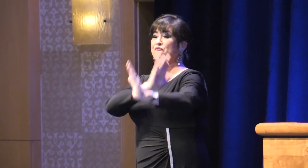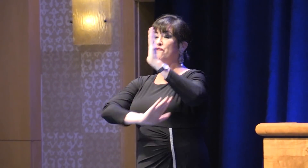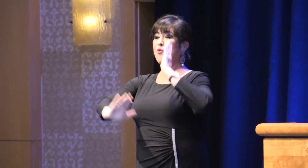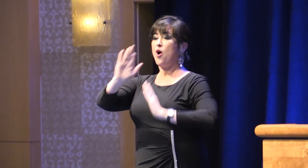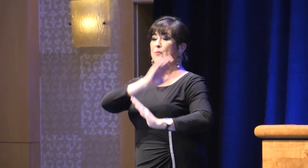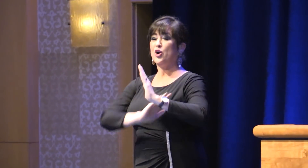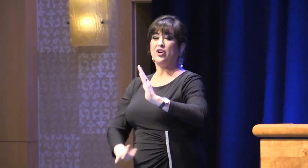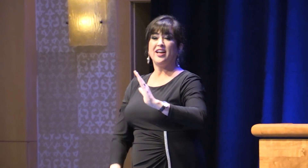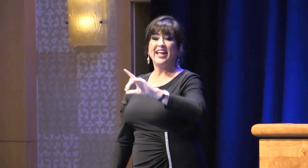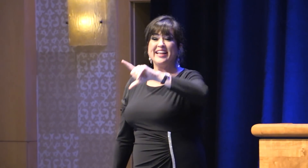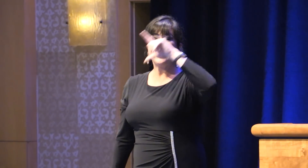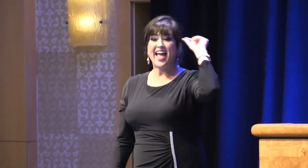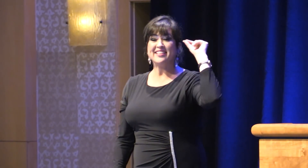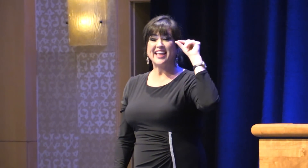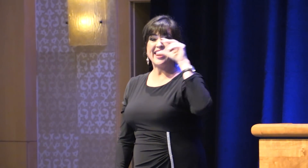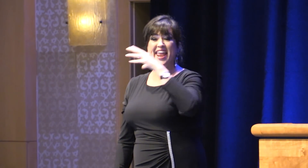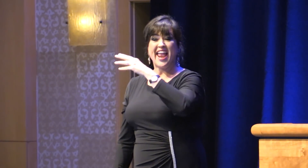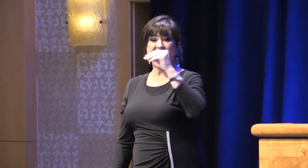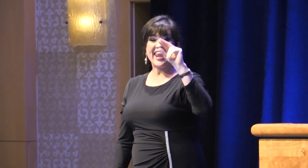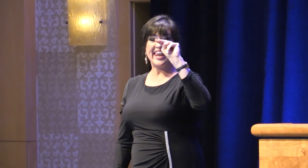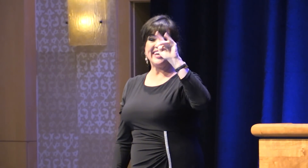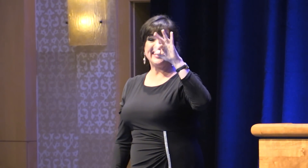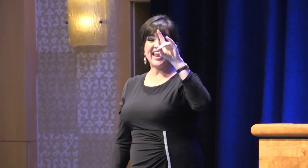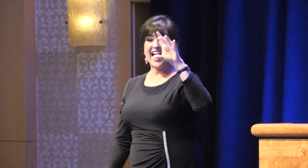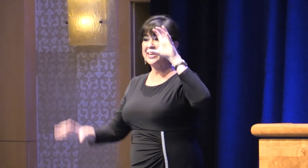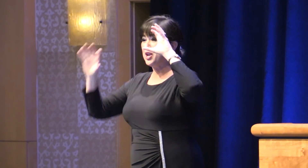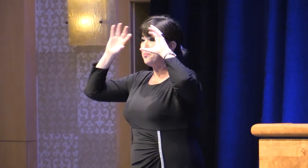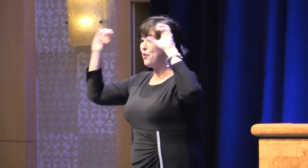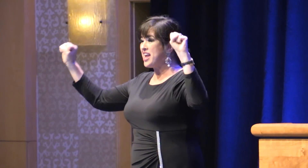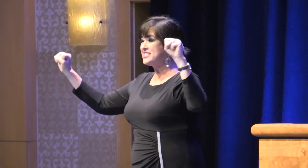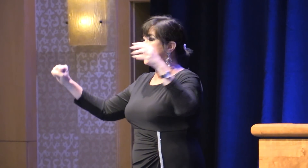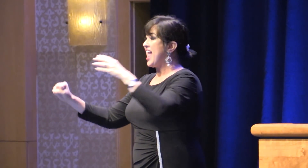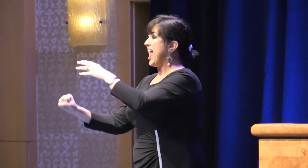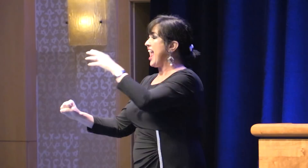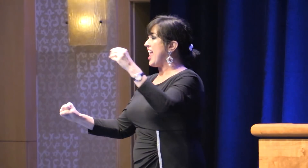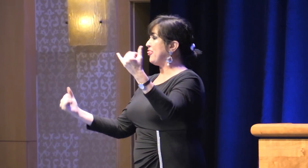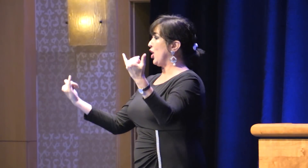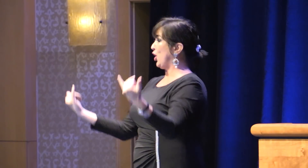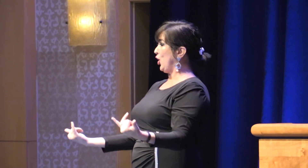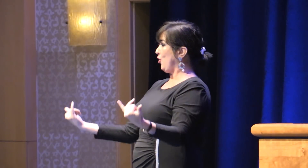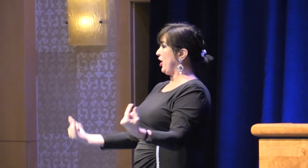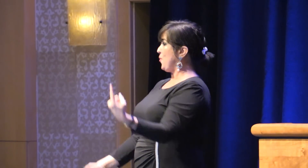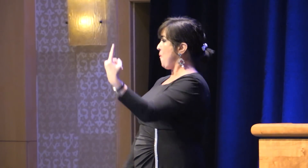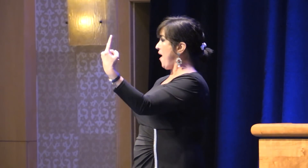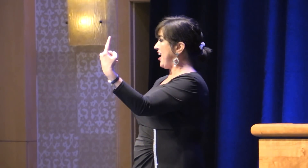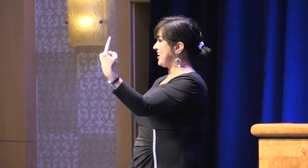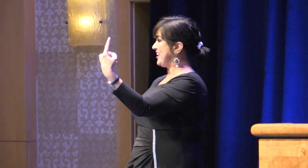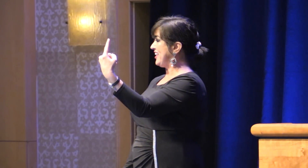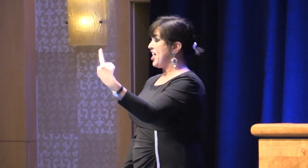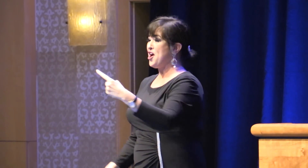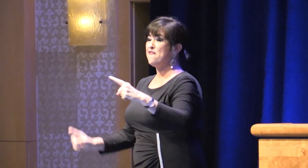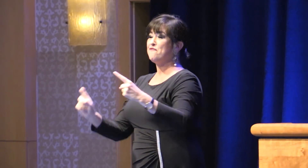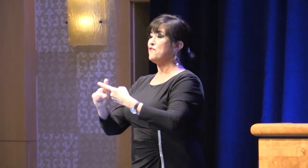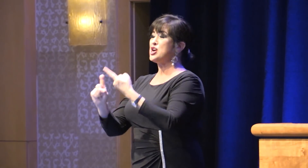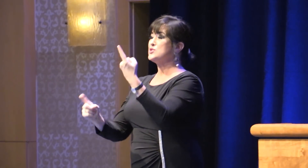I do want to recognize tonight former Gallaudet and NTID presidents and the current presidents as